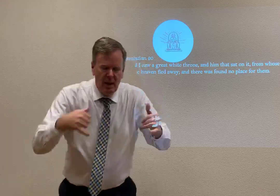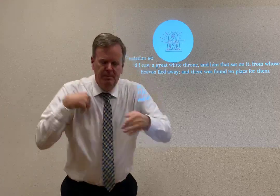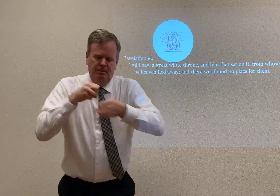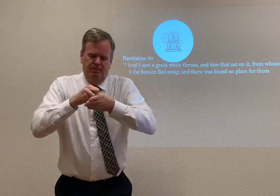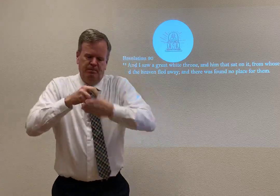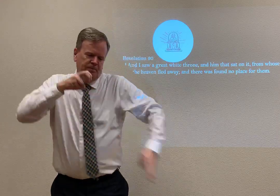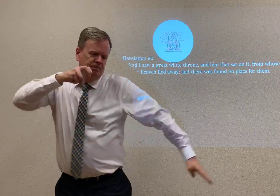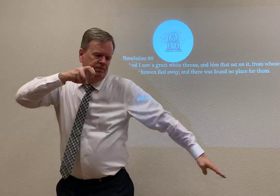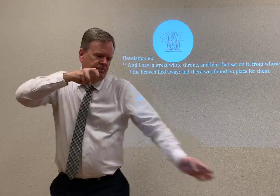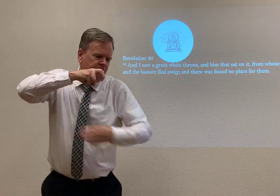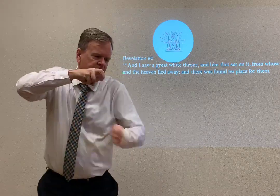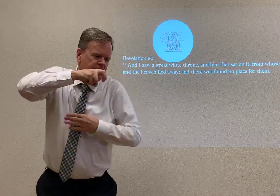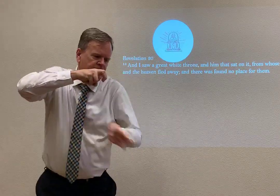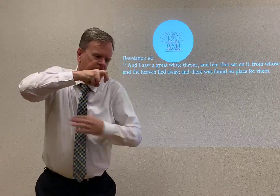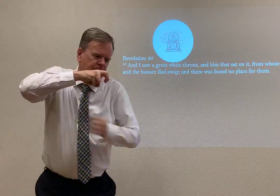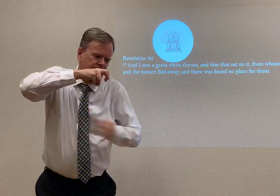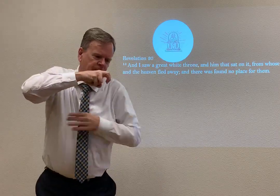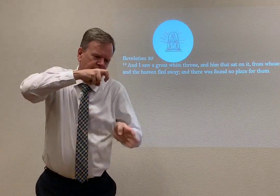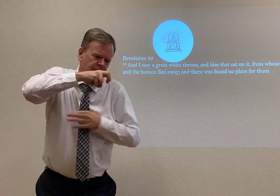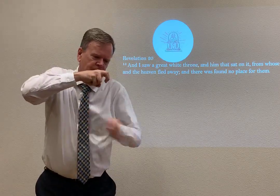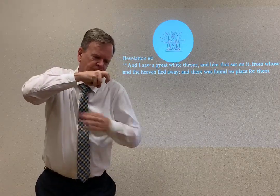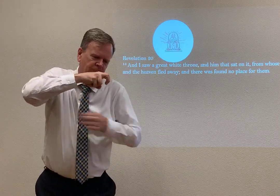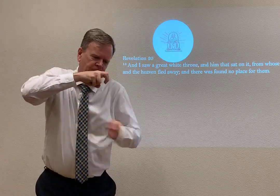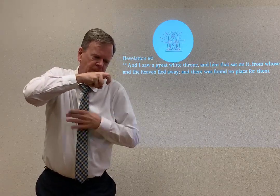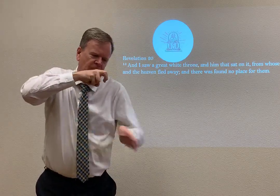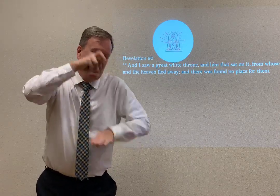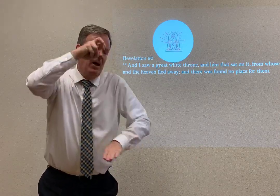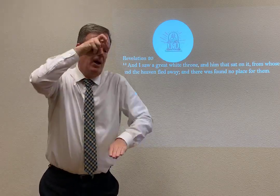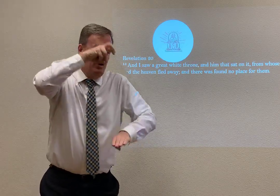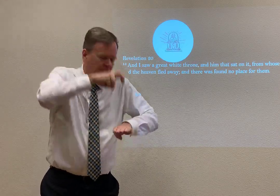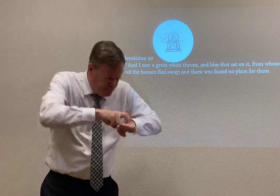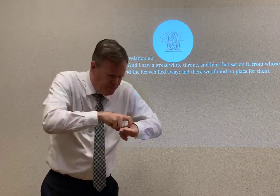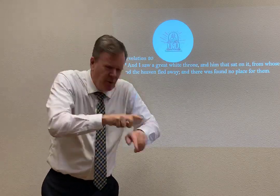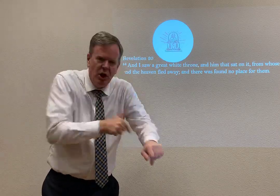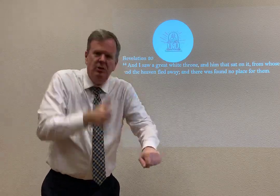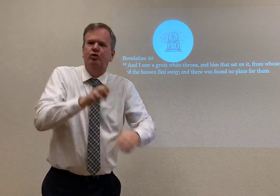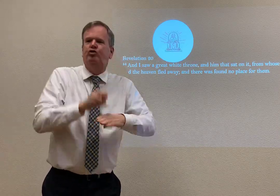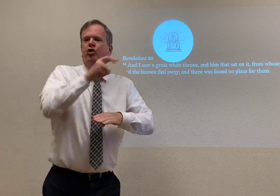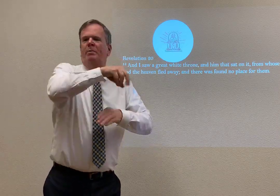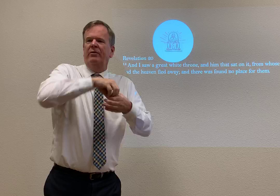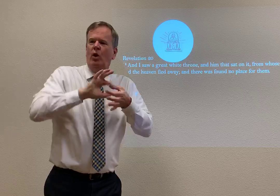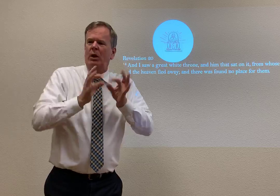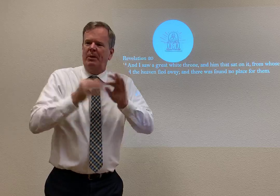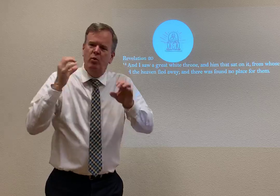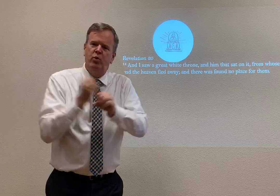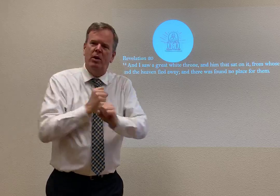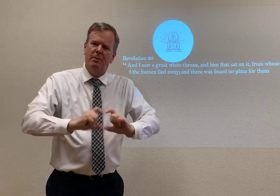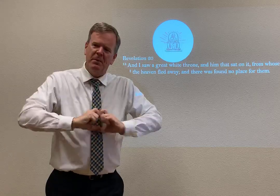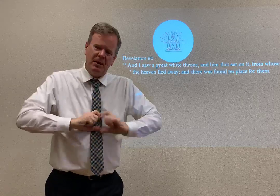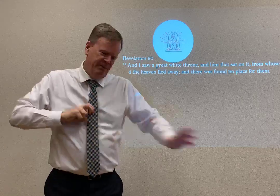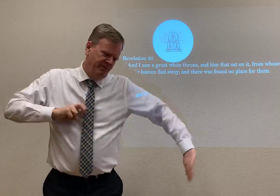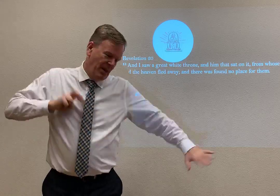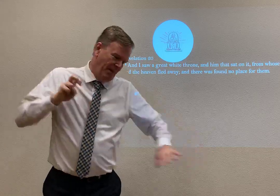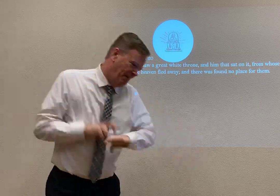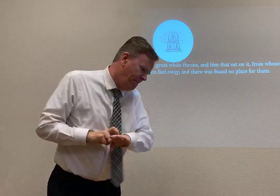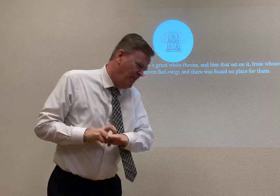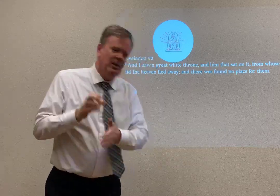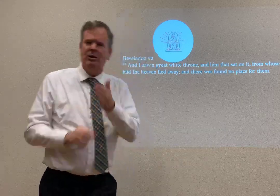Now we jump down, all the way down to Revelation chapter 20. We jump